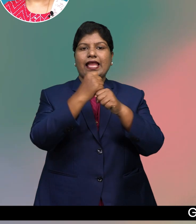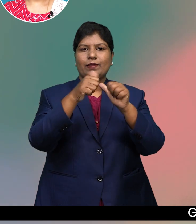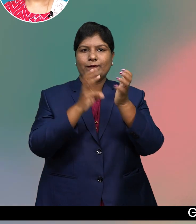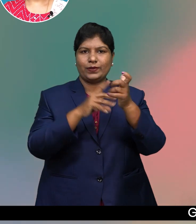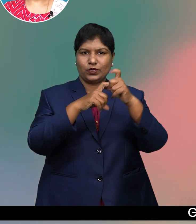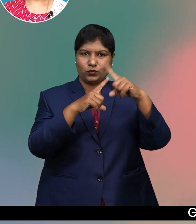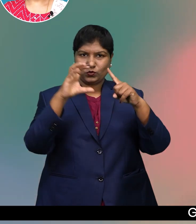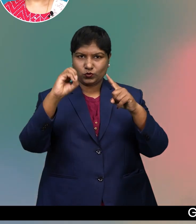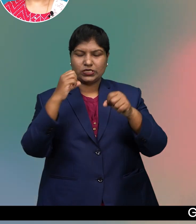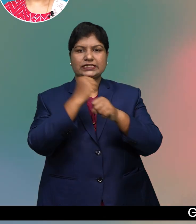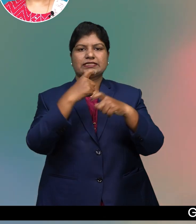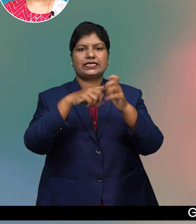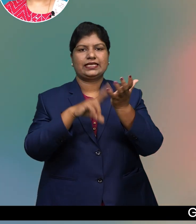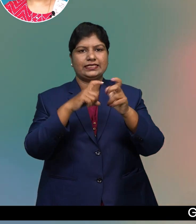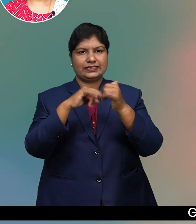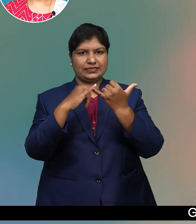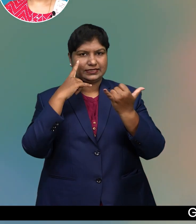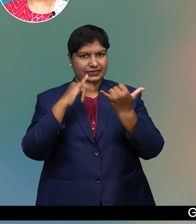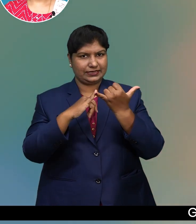Gametogenesis.